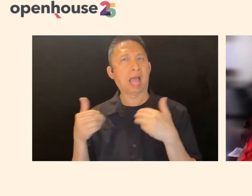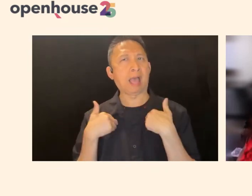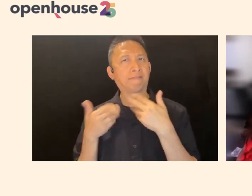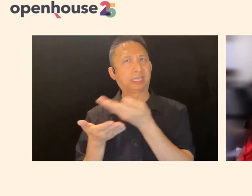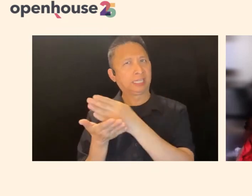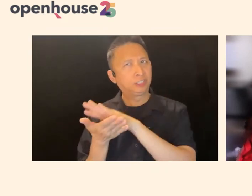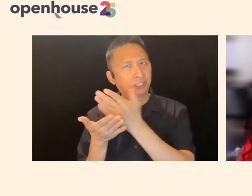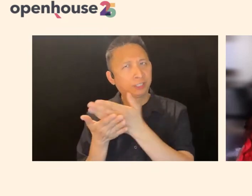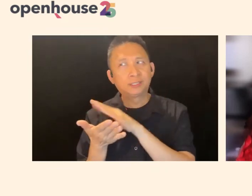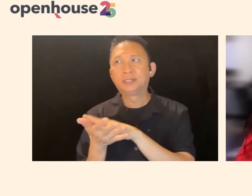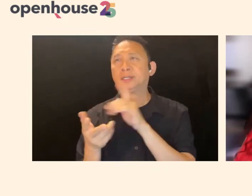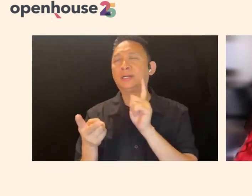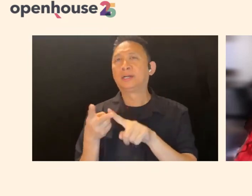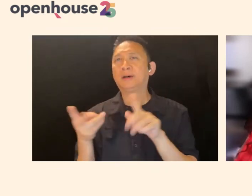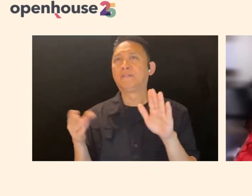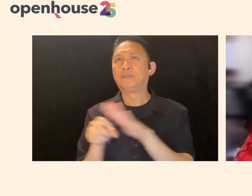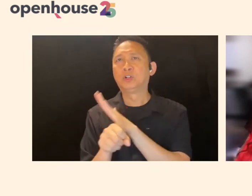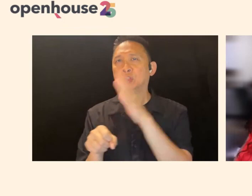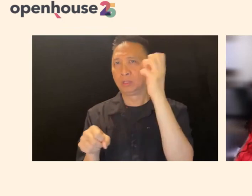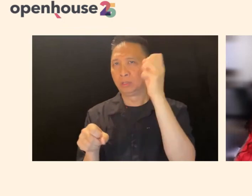full bathroom with a shower,